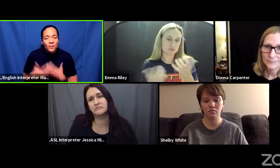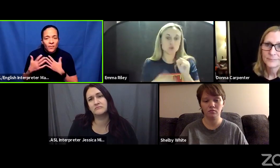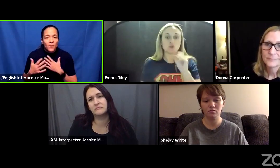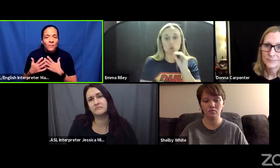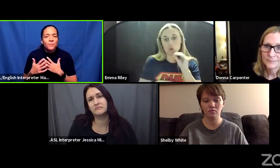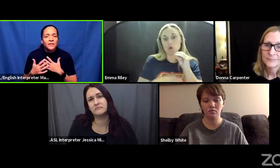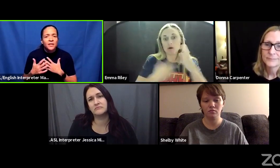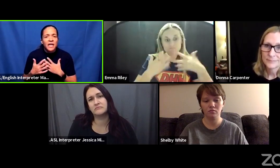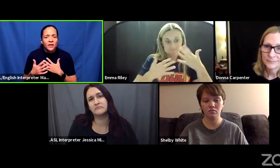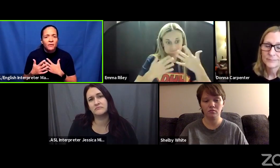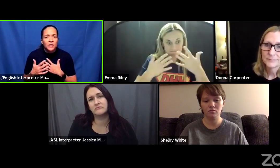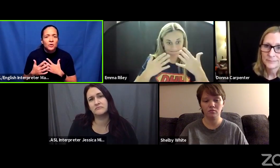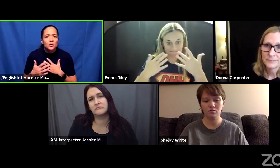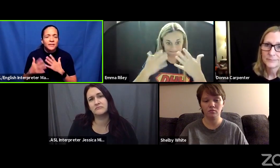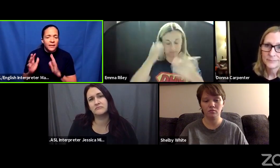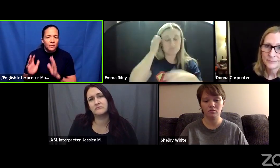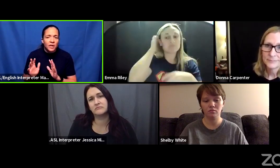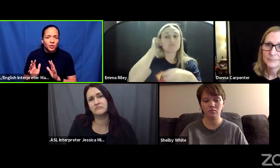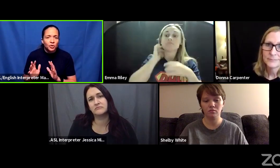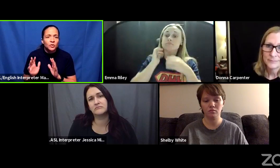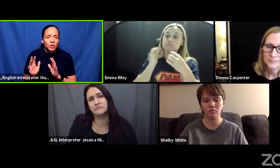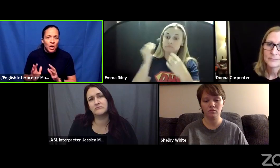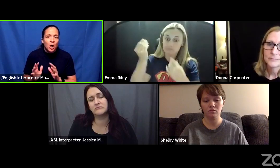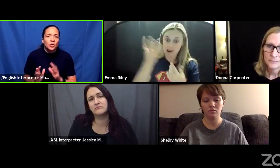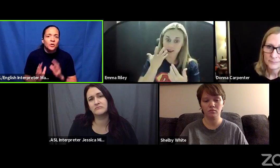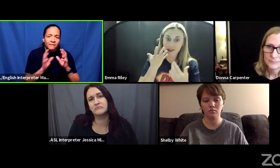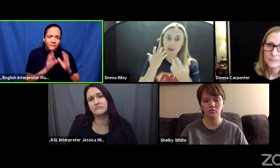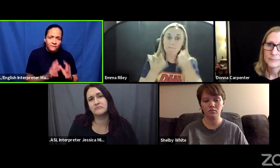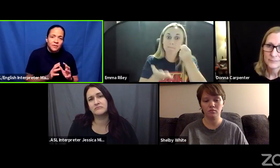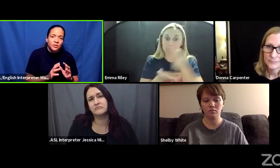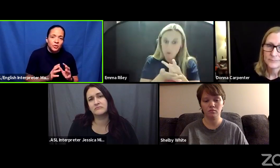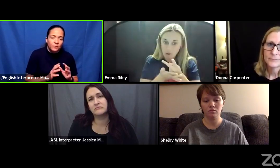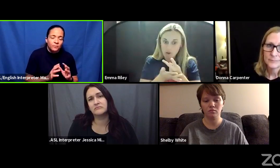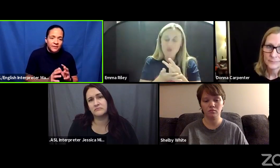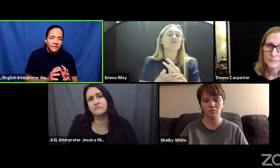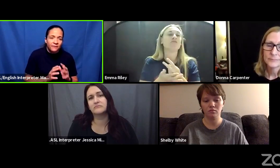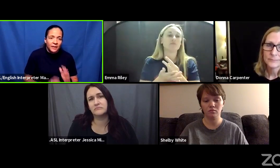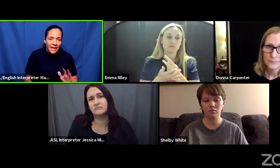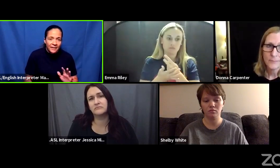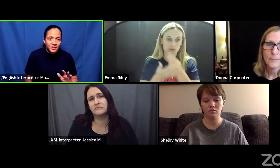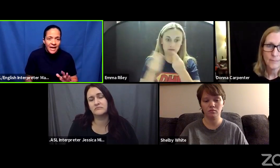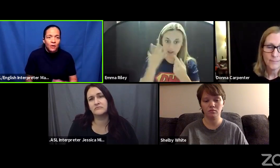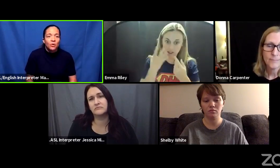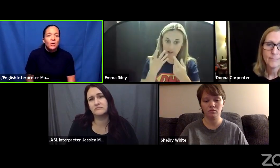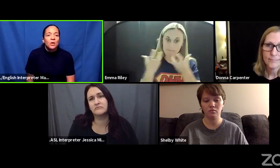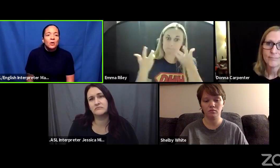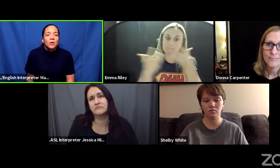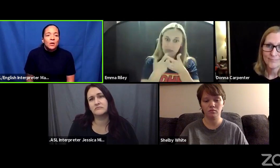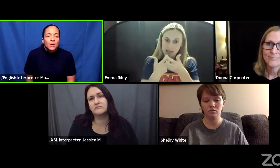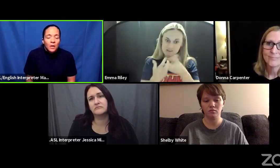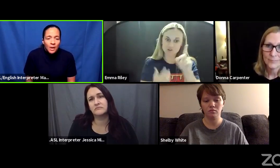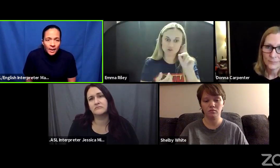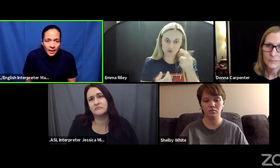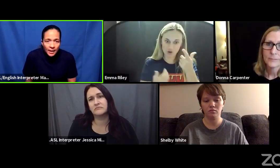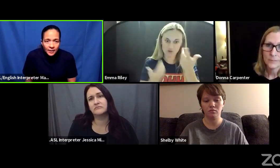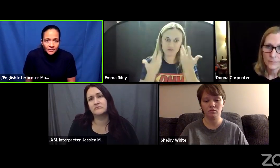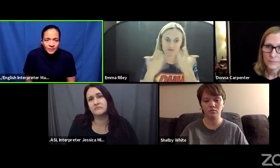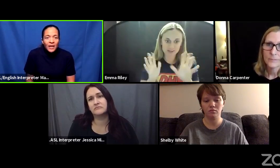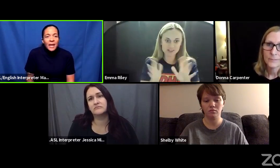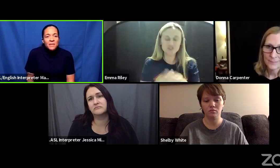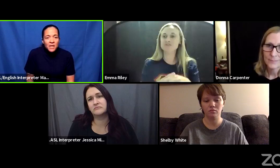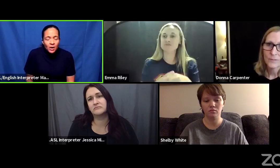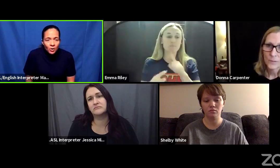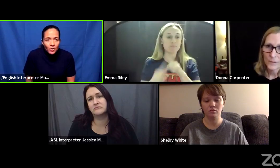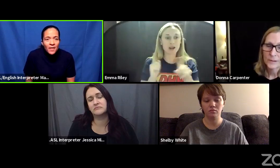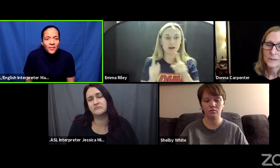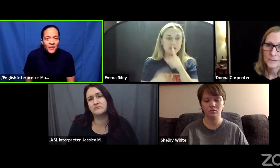because the purpose of the interview is they want to choose the dog that fits your specific lifestyle. So